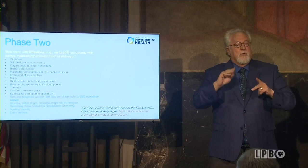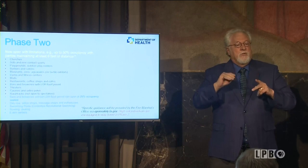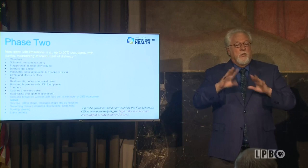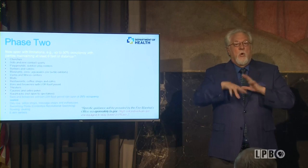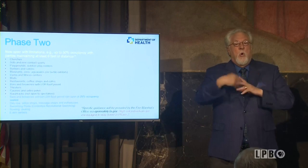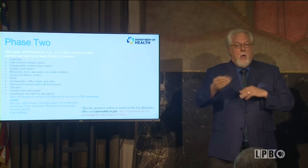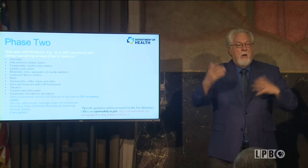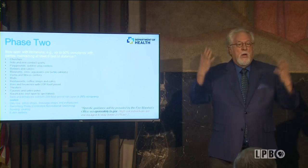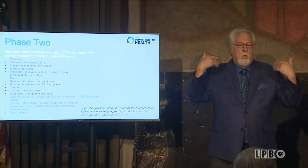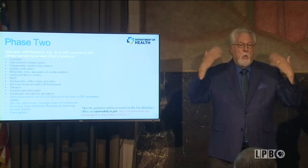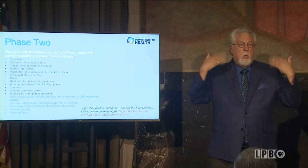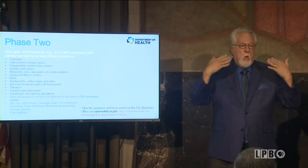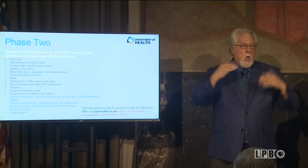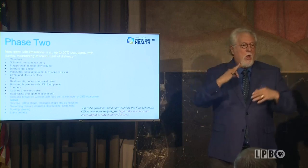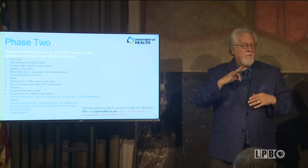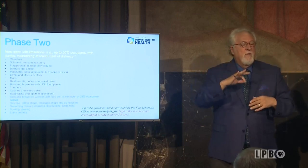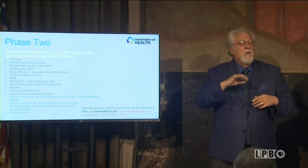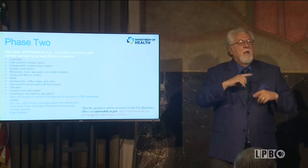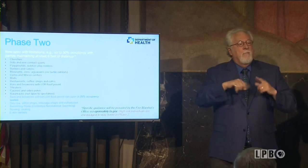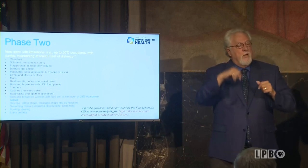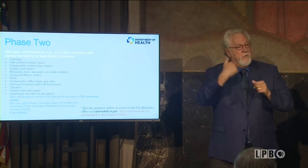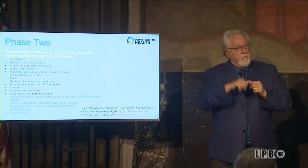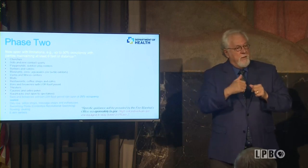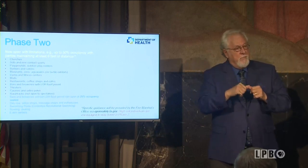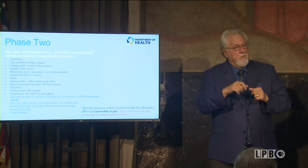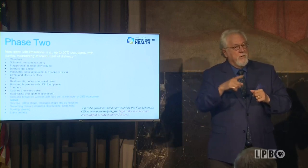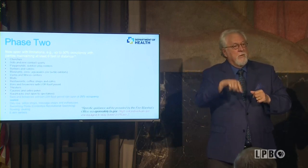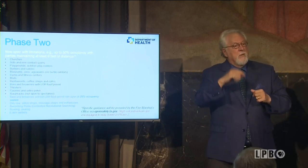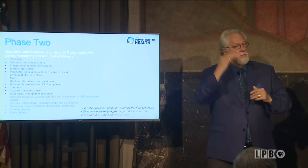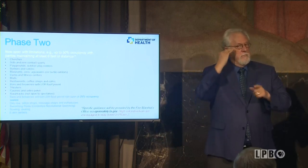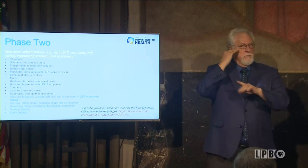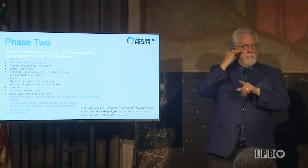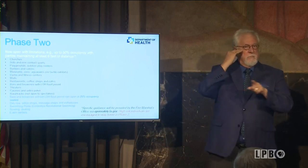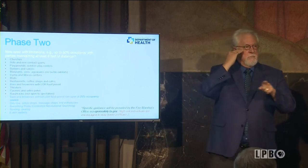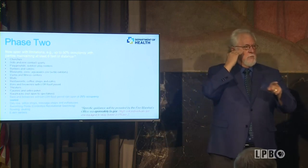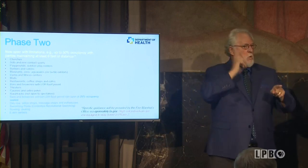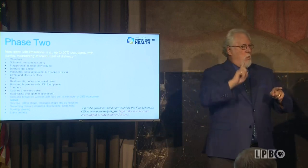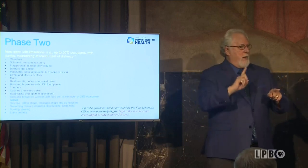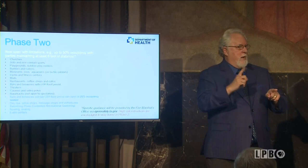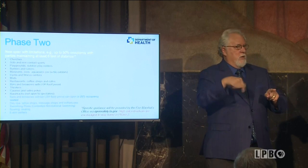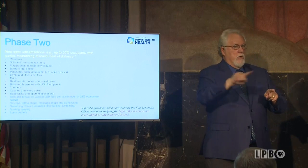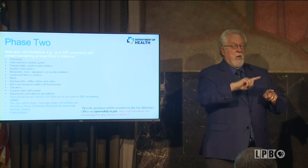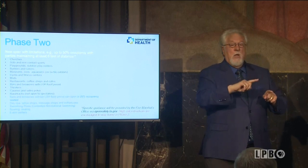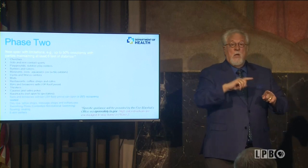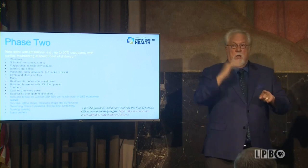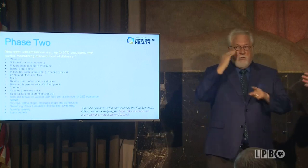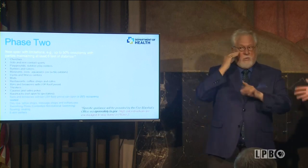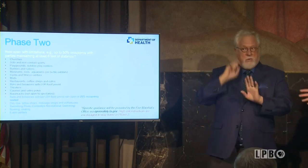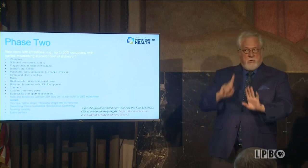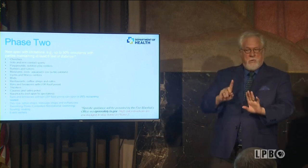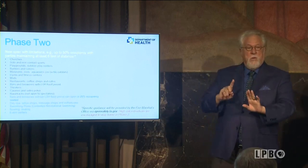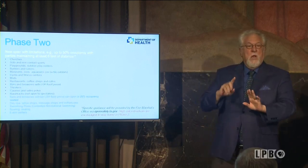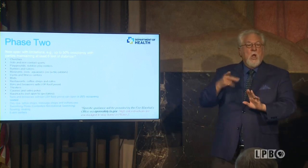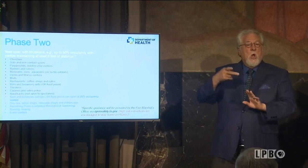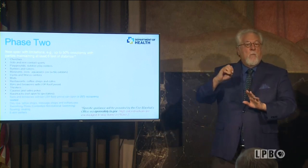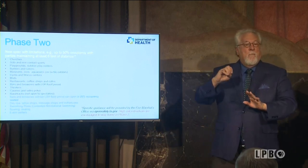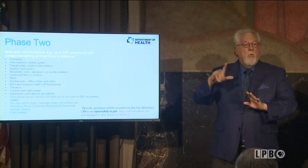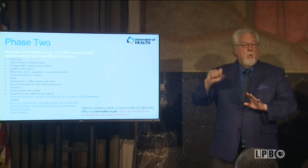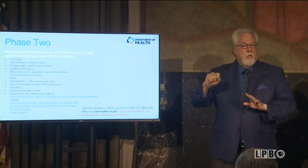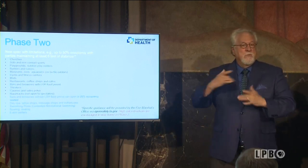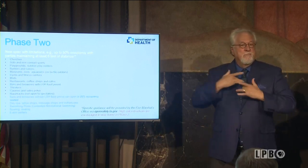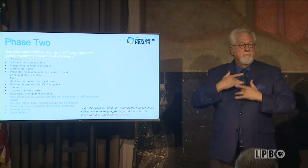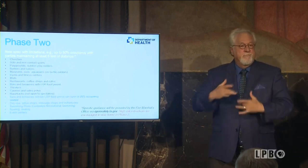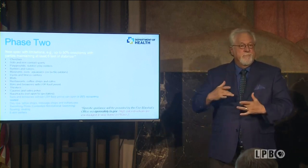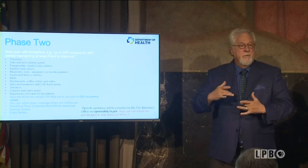out and cool off in any way they can. Again, just reminding people to just be conscious of where they are, be conscious of the fact that pools are